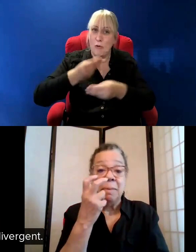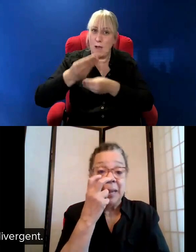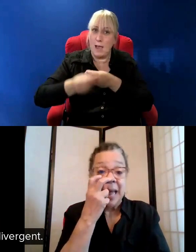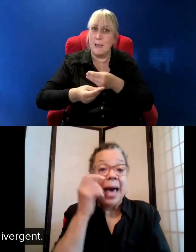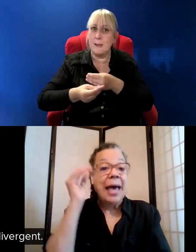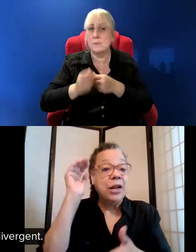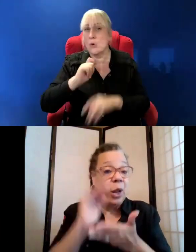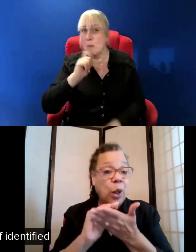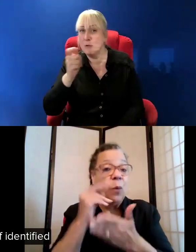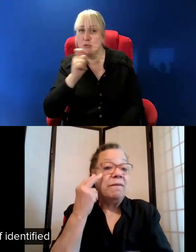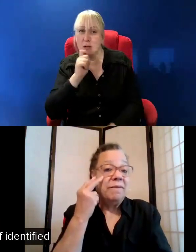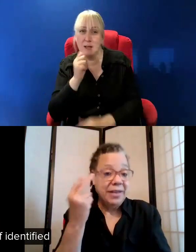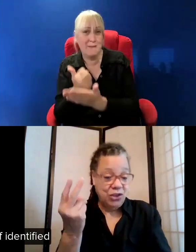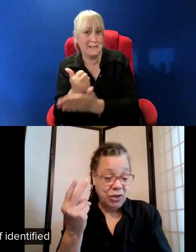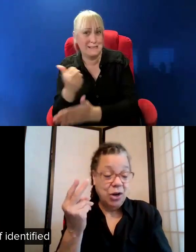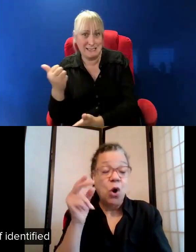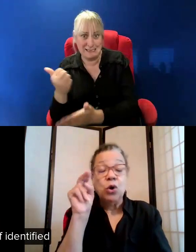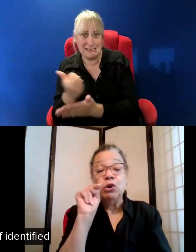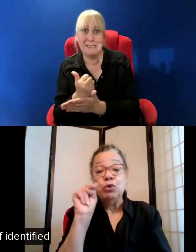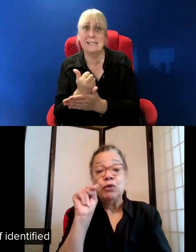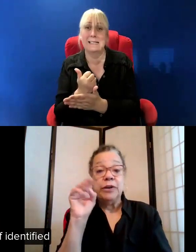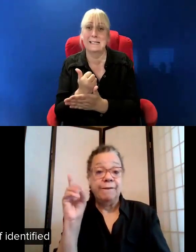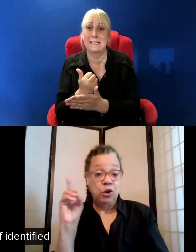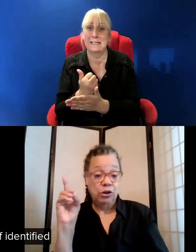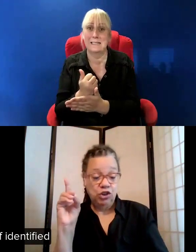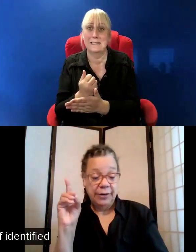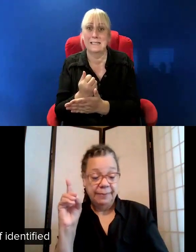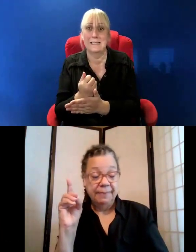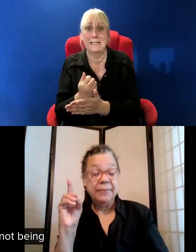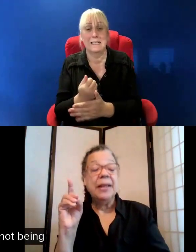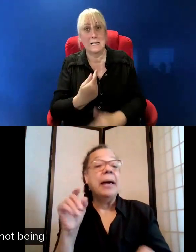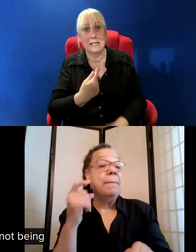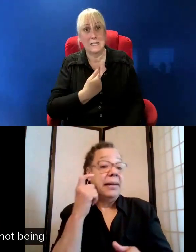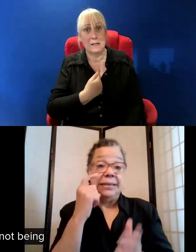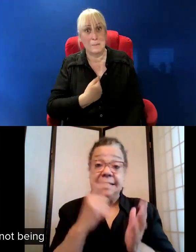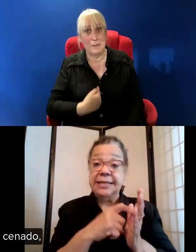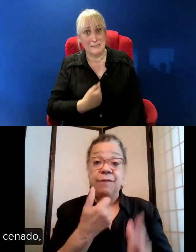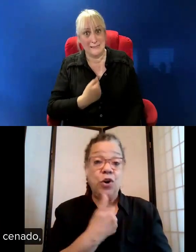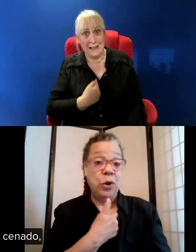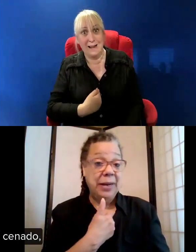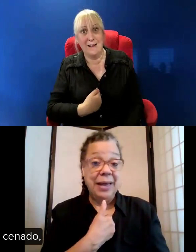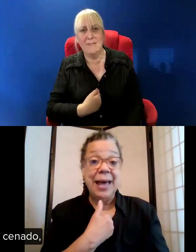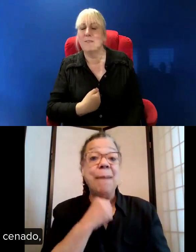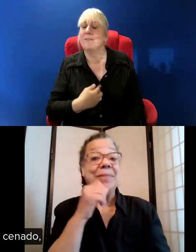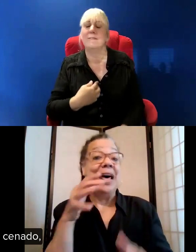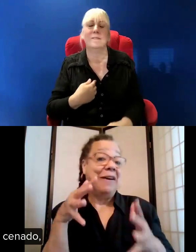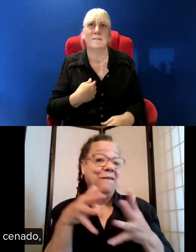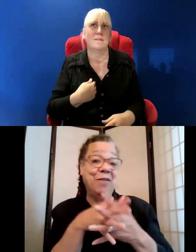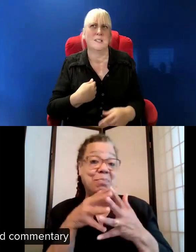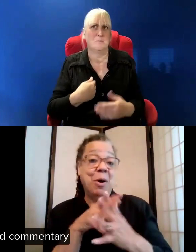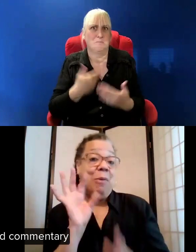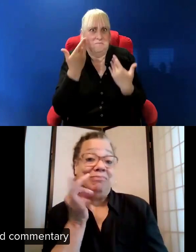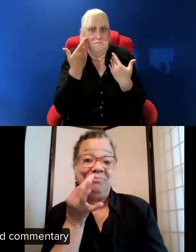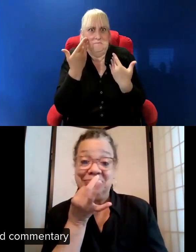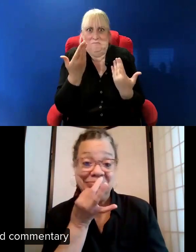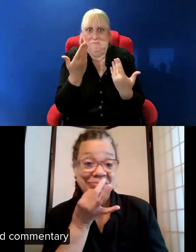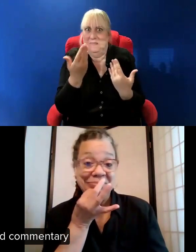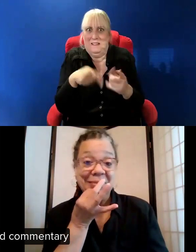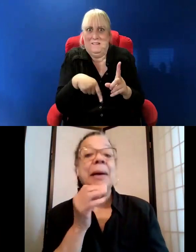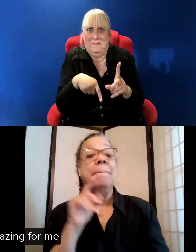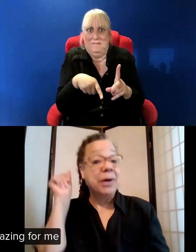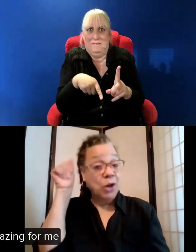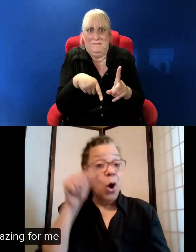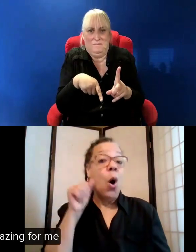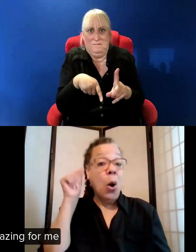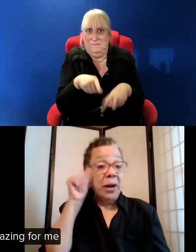or neurodivergent, but as I, self-identified earlier as not being a football aficionado, audio described